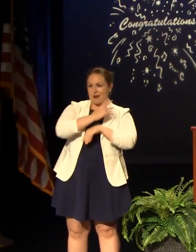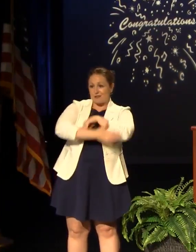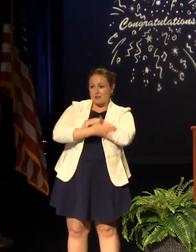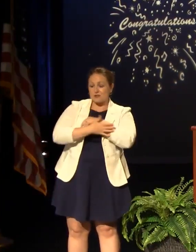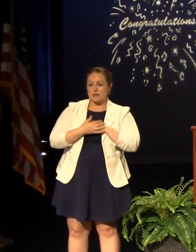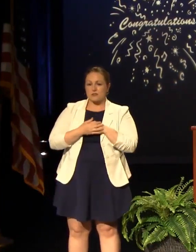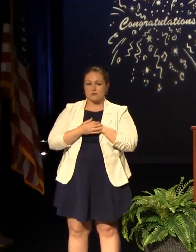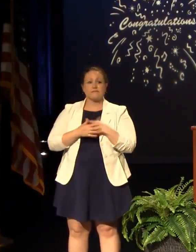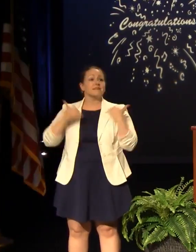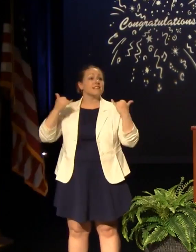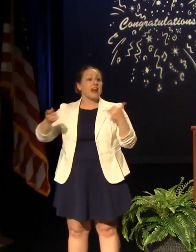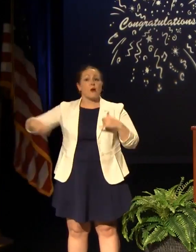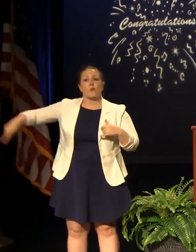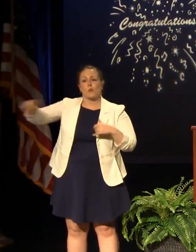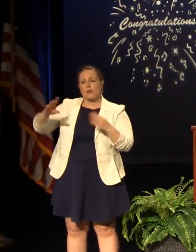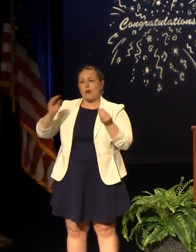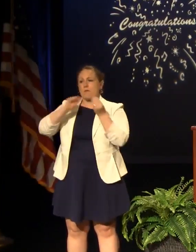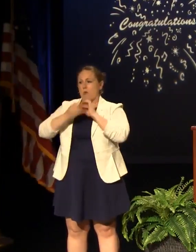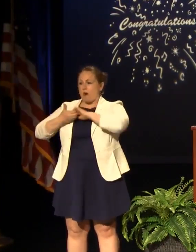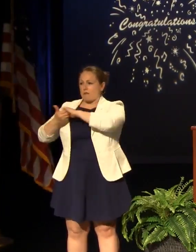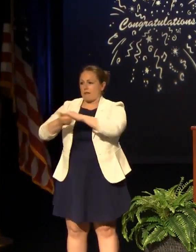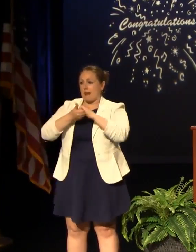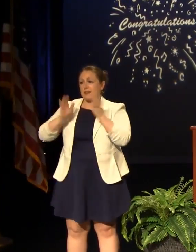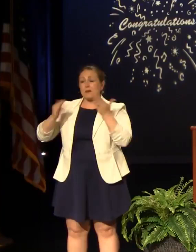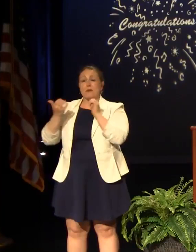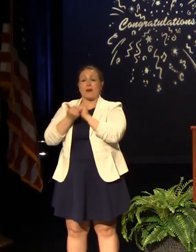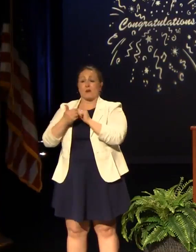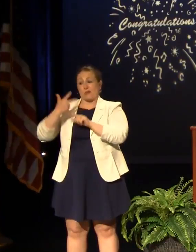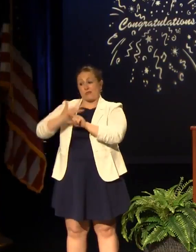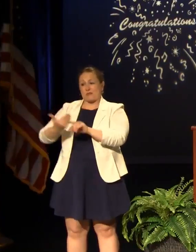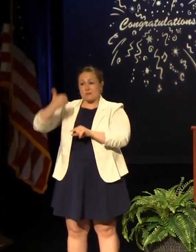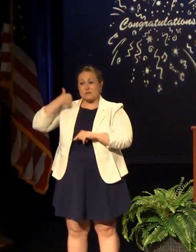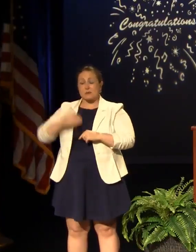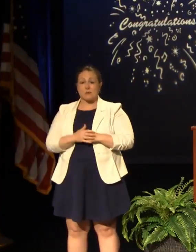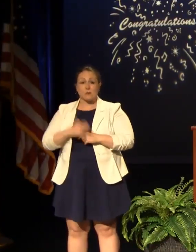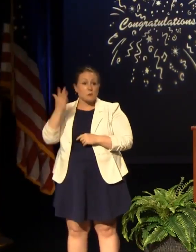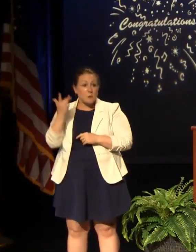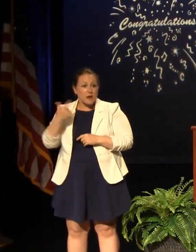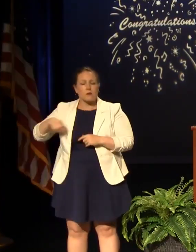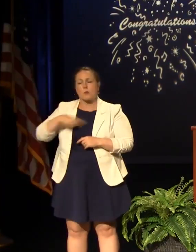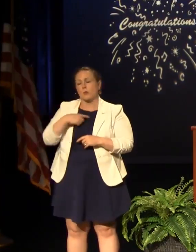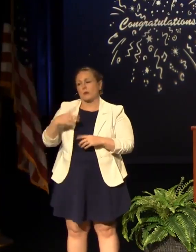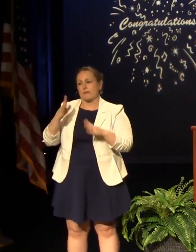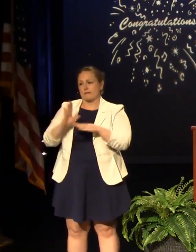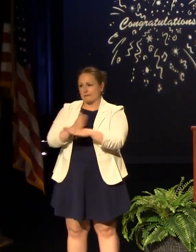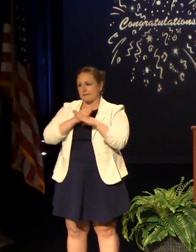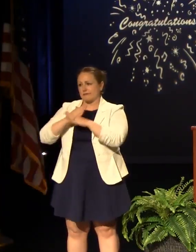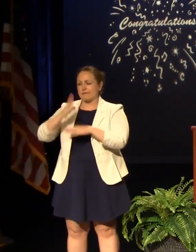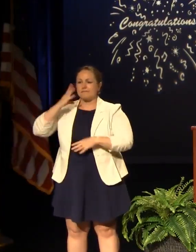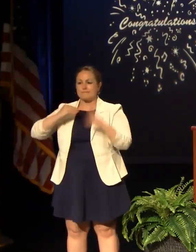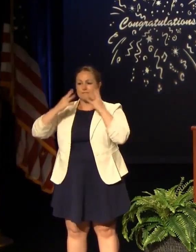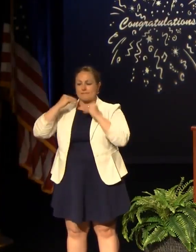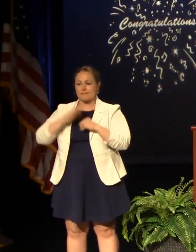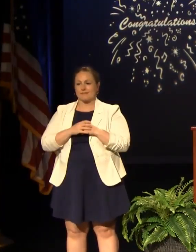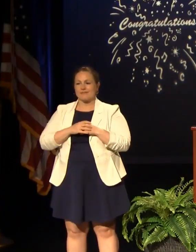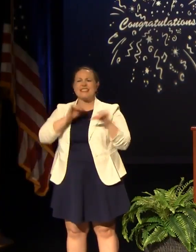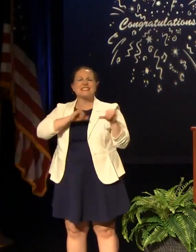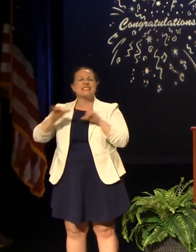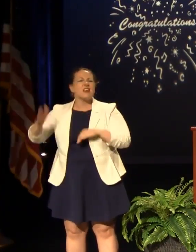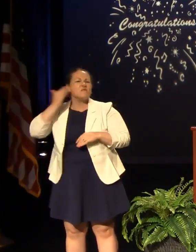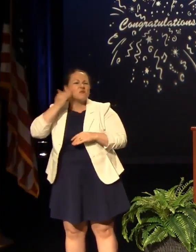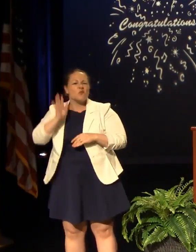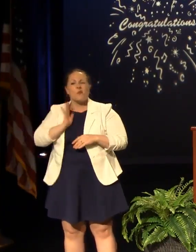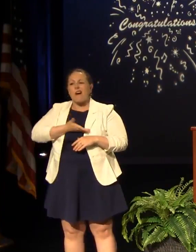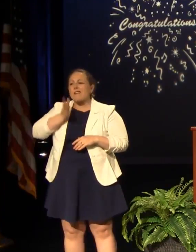share this common experience. Just as older generations have gone on about having to trek 30 miles uphill through snow to